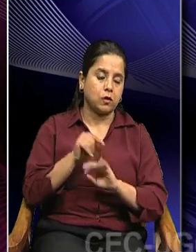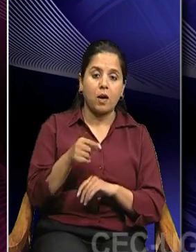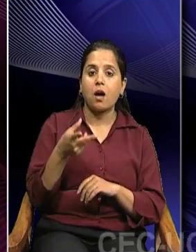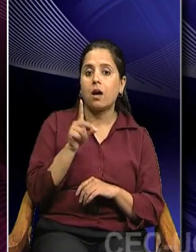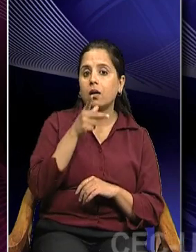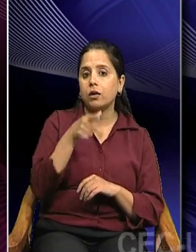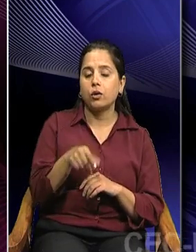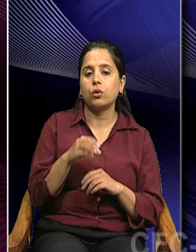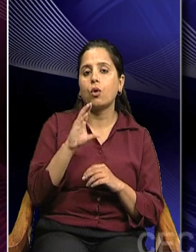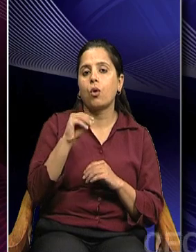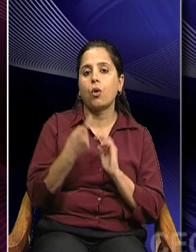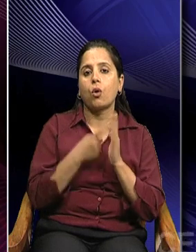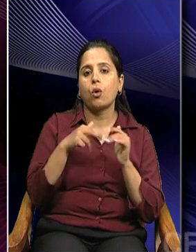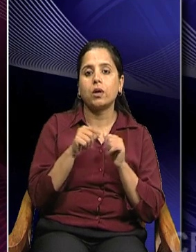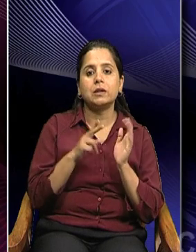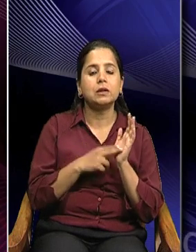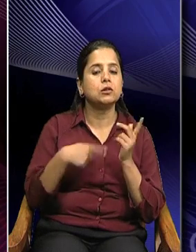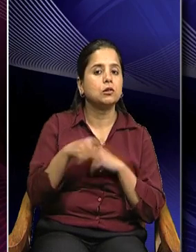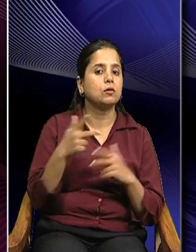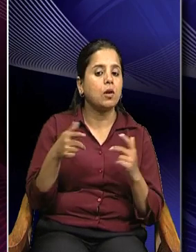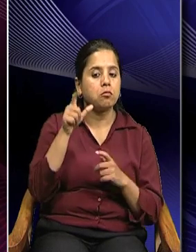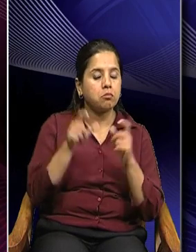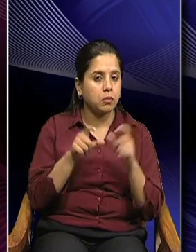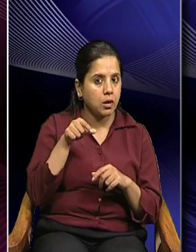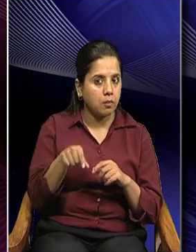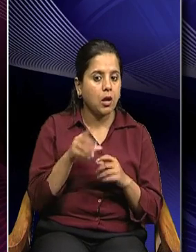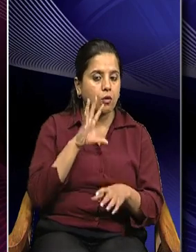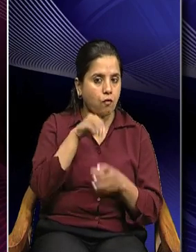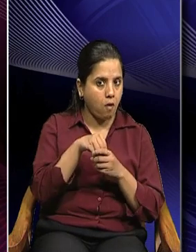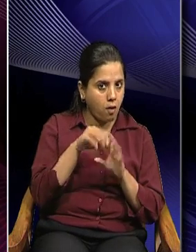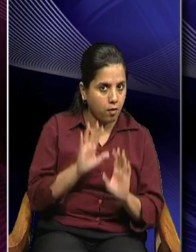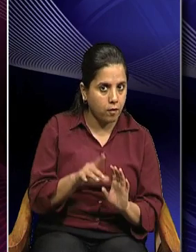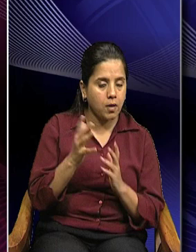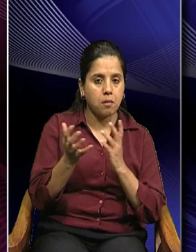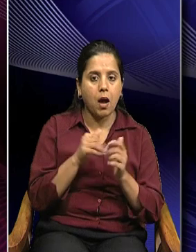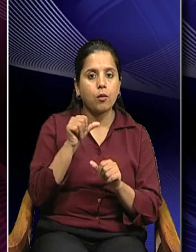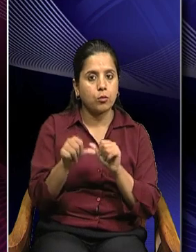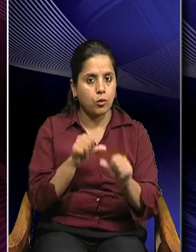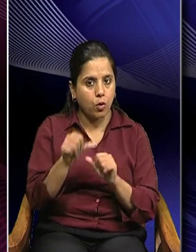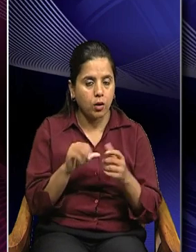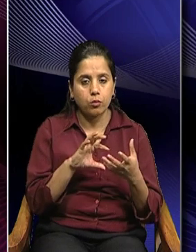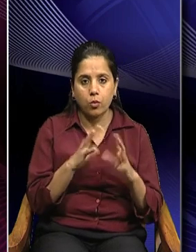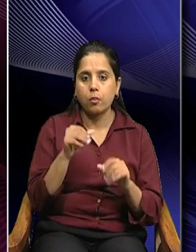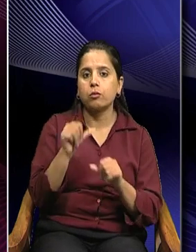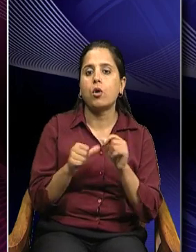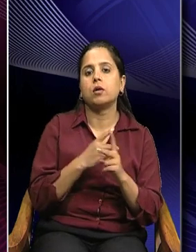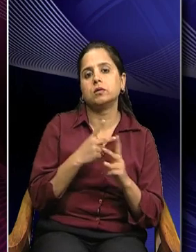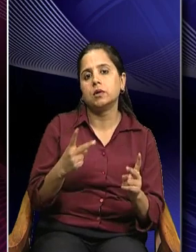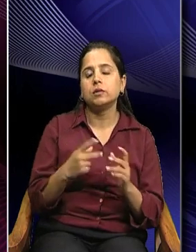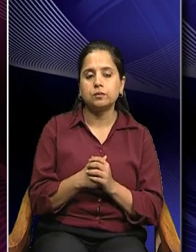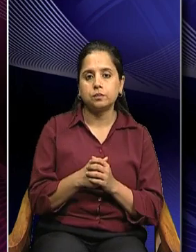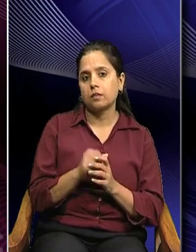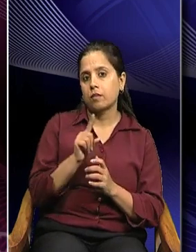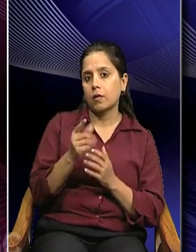the orientation was towards the people who are involved into the marketing process, into the production process.